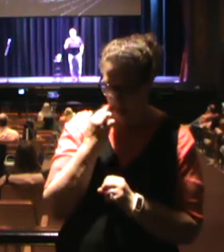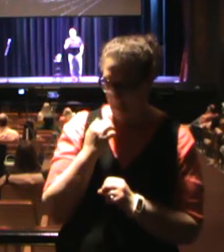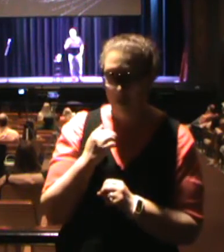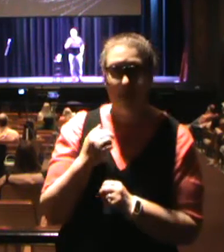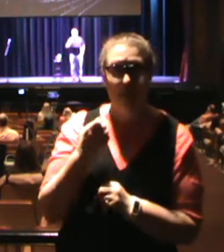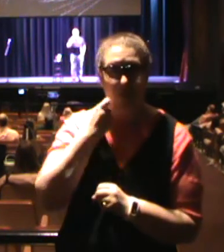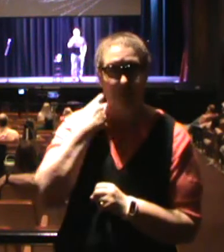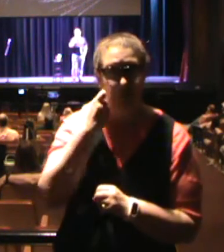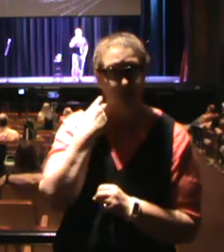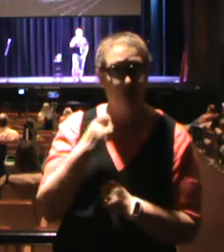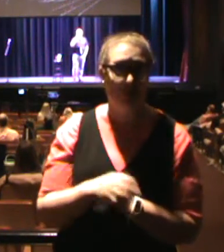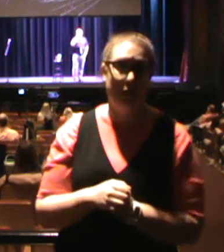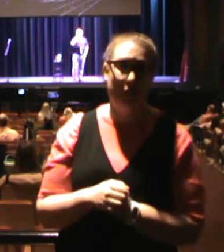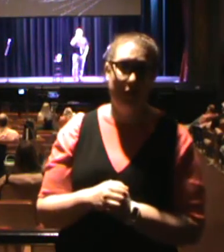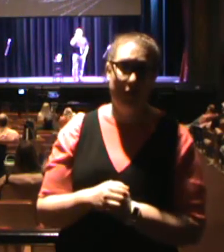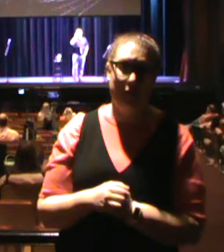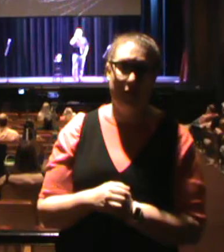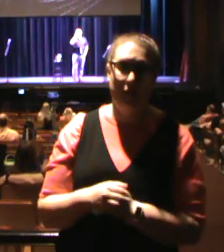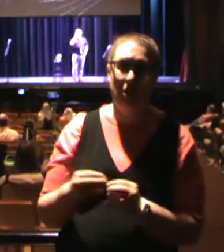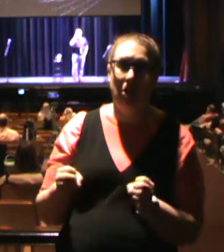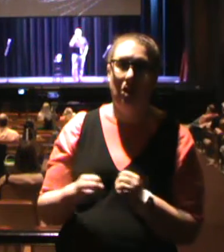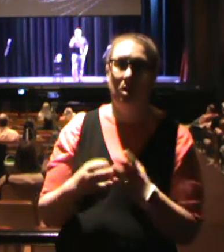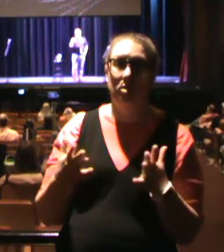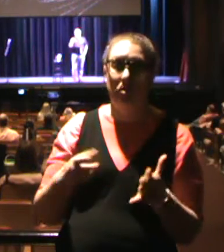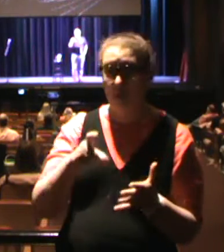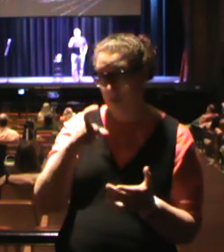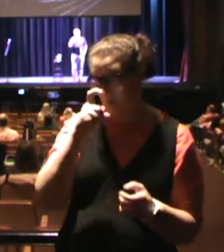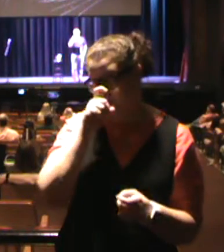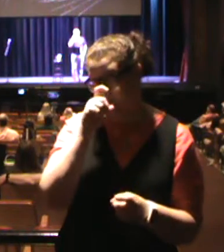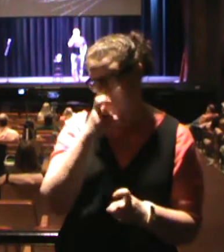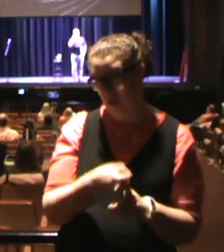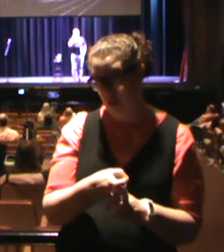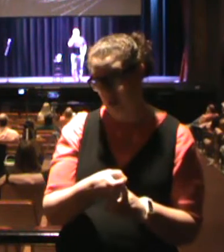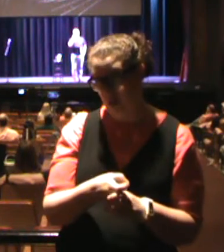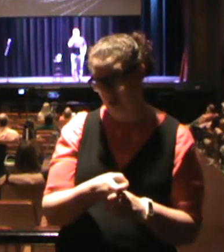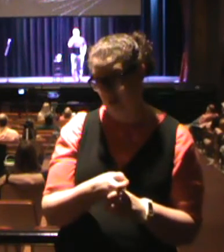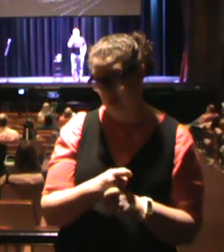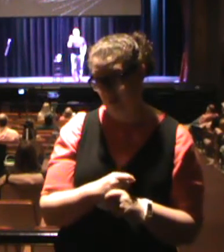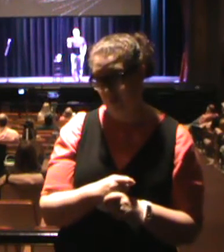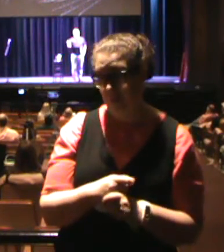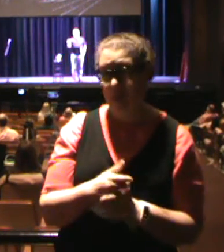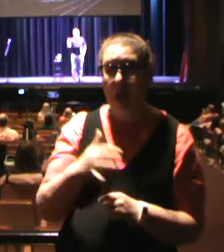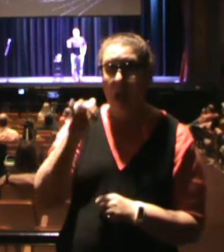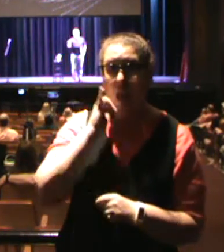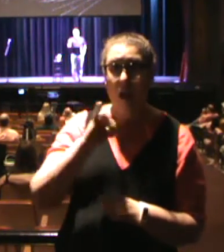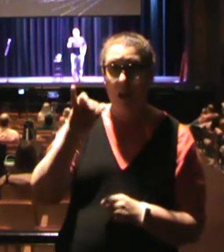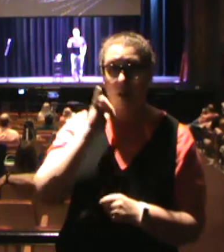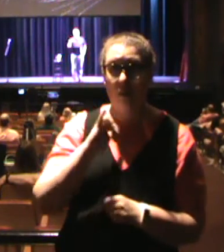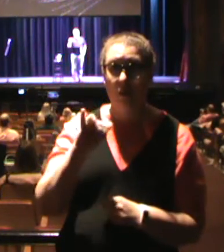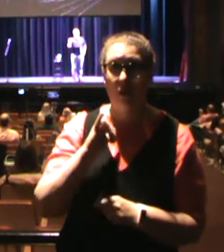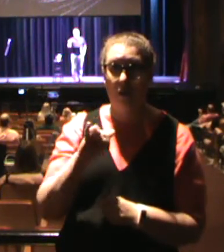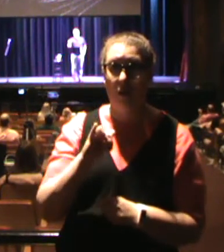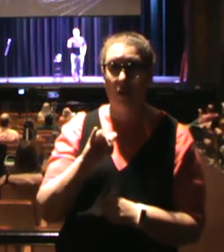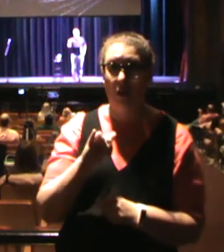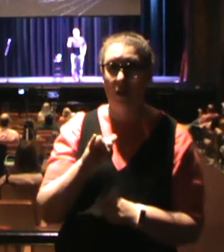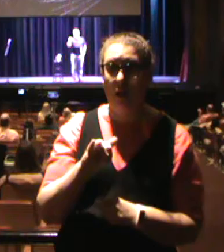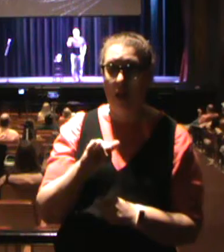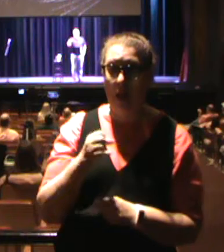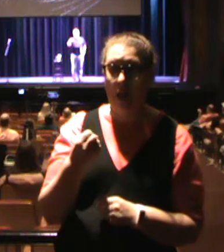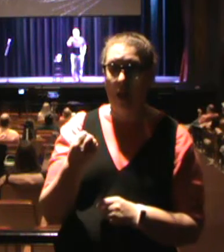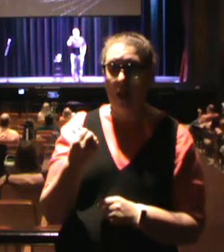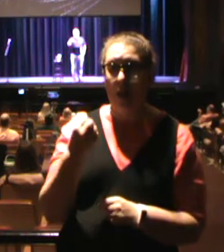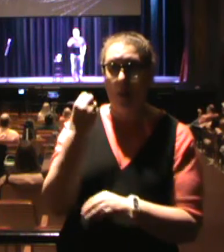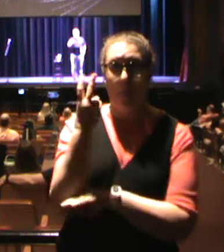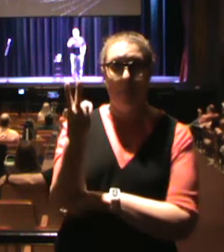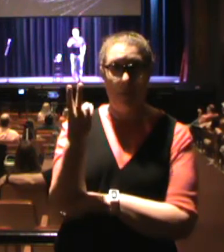matter of fact, so strict was it that alcohol had to be off the table at midnight on Saturdays at